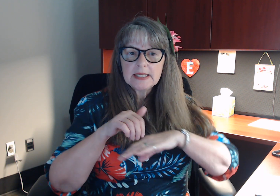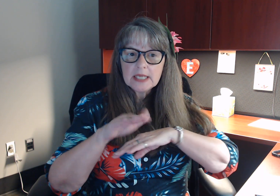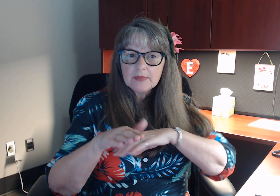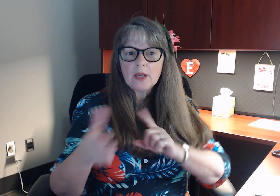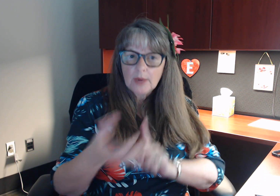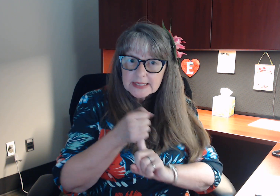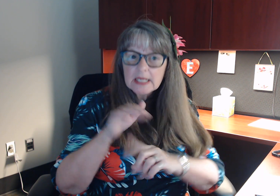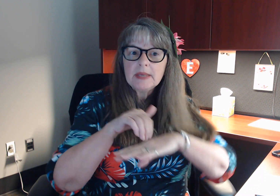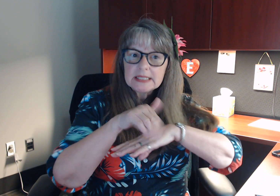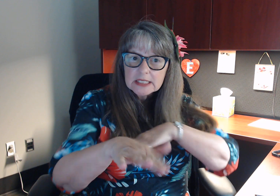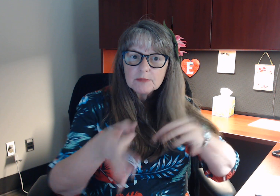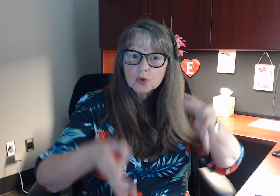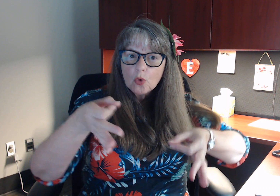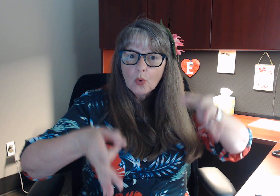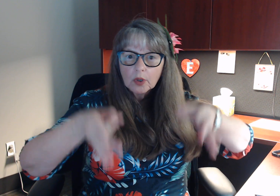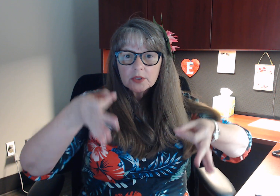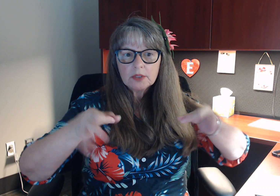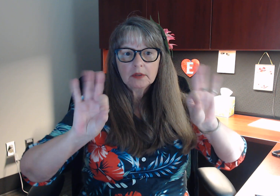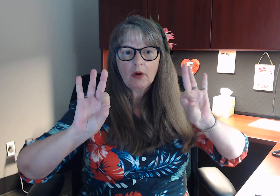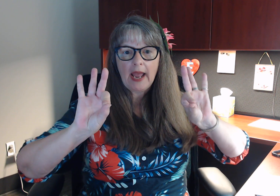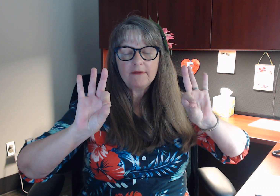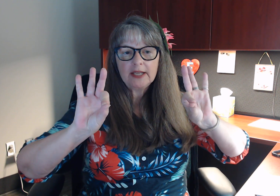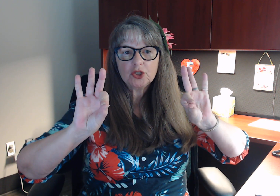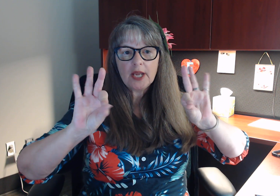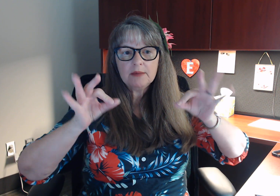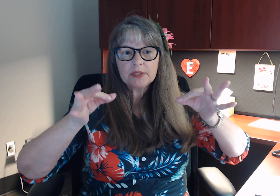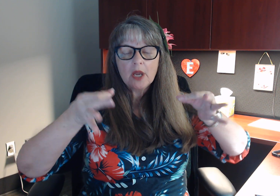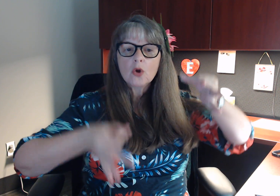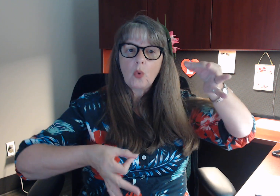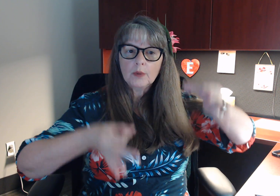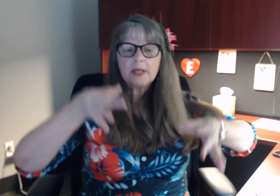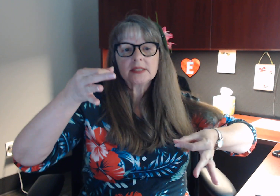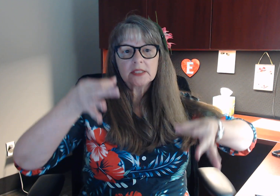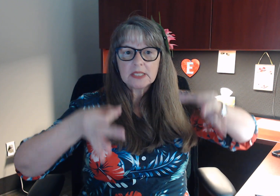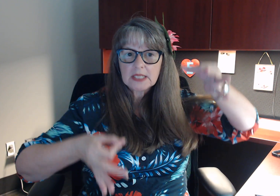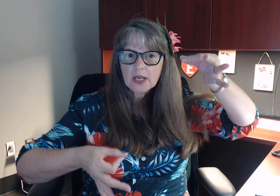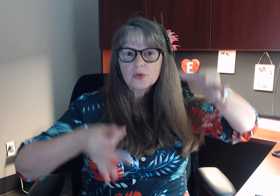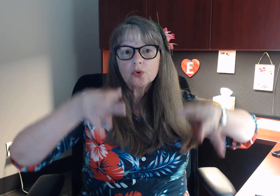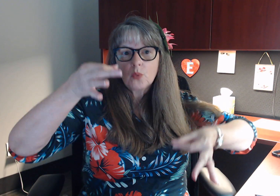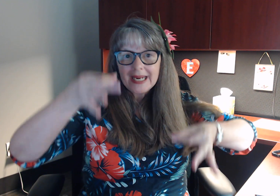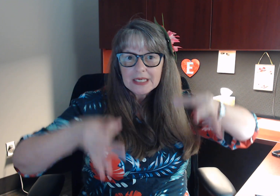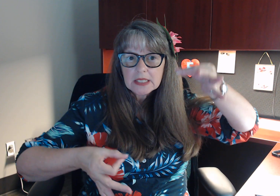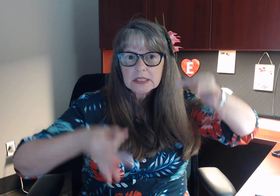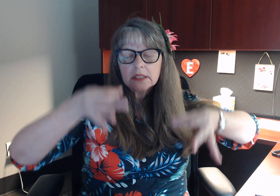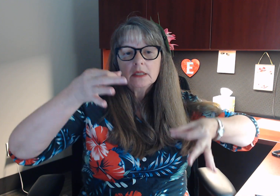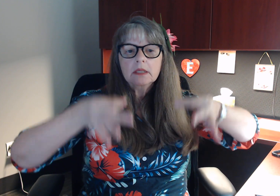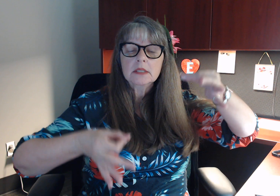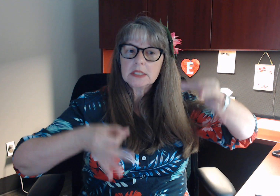they arrested him. They sent him to court. F-hand shapes. Court because it's the scales. You're weighing it. The